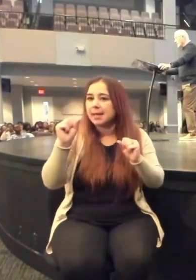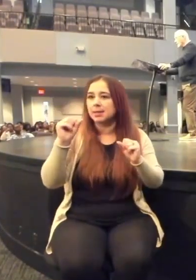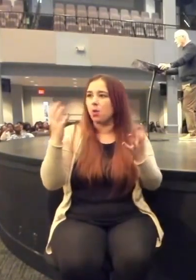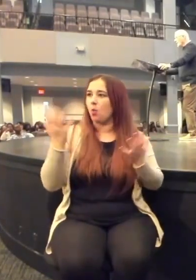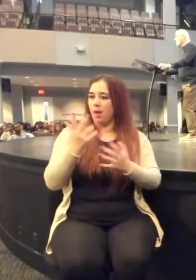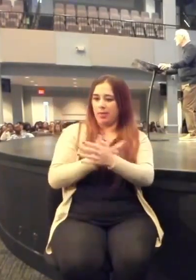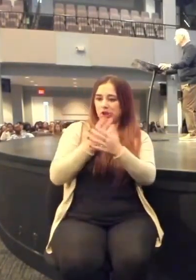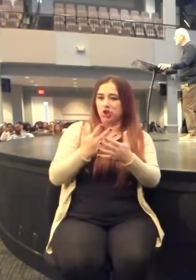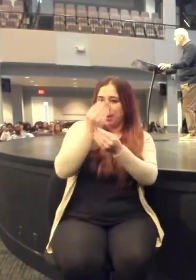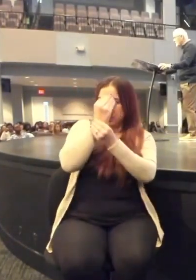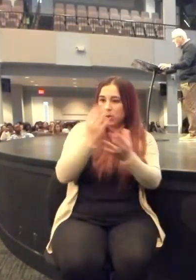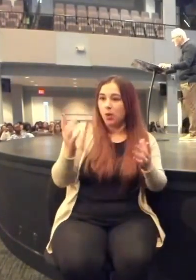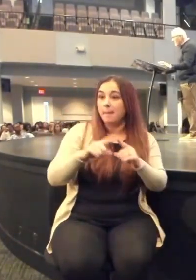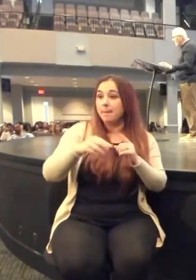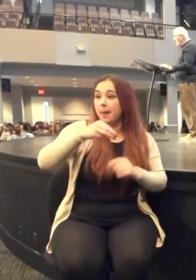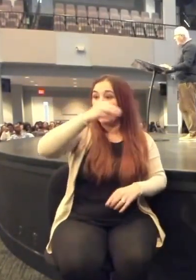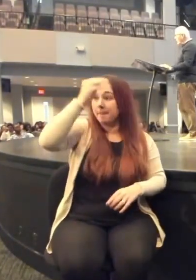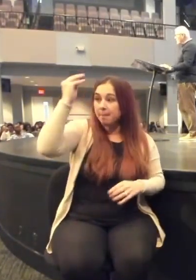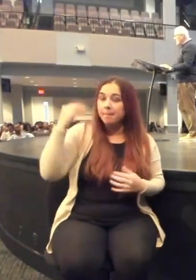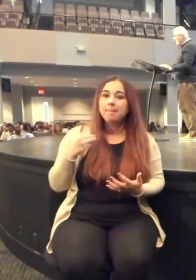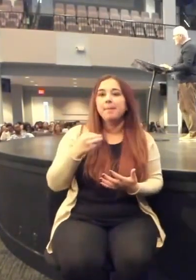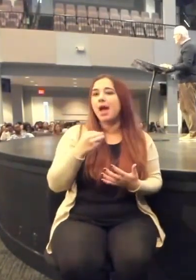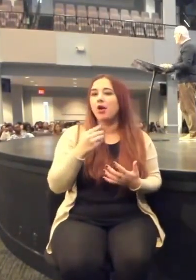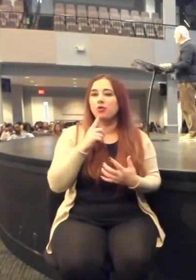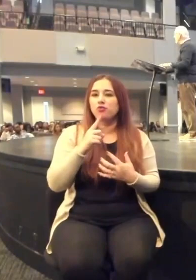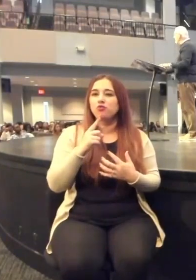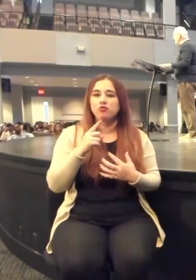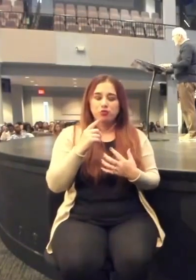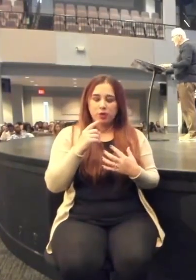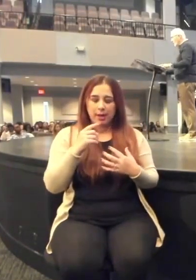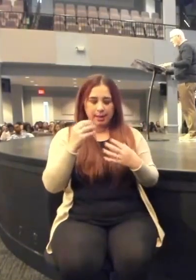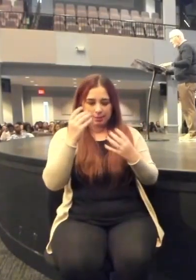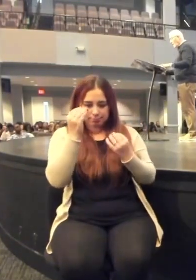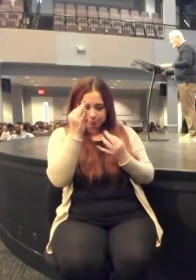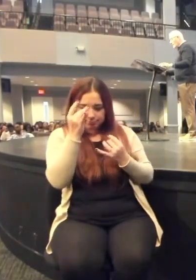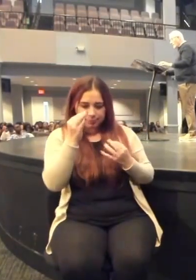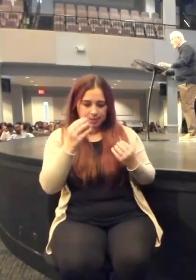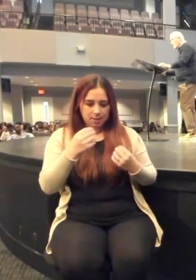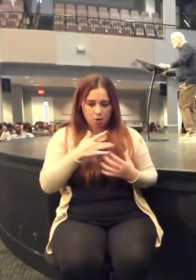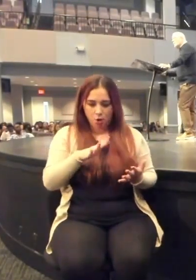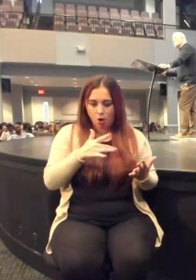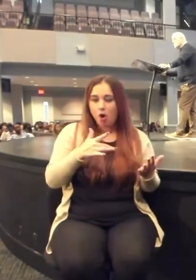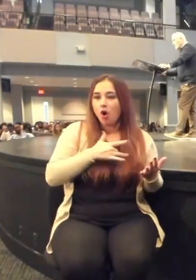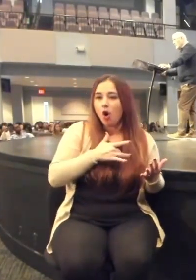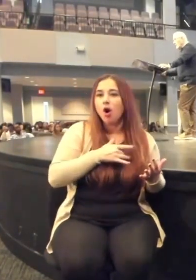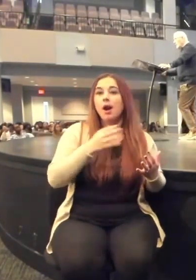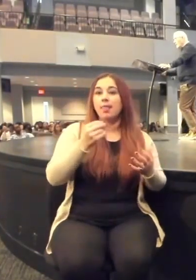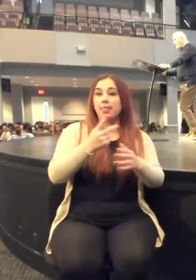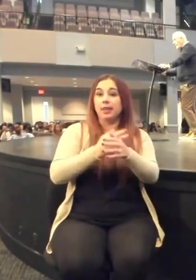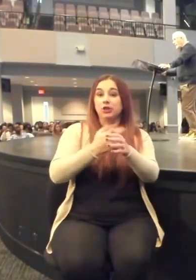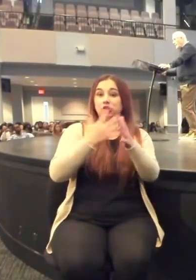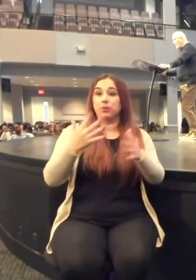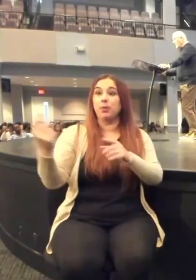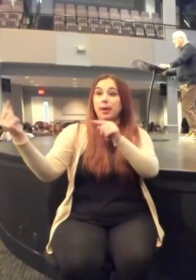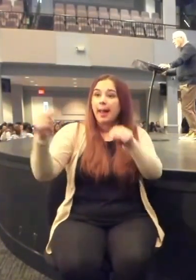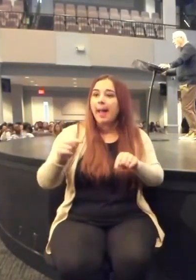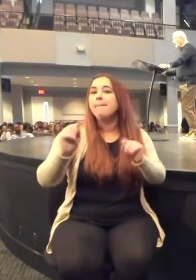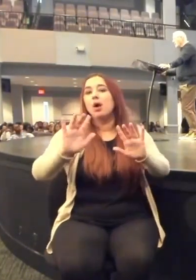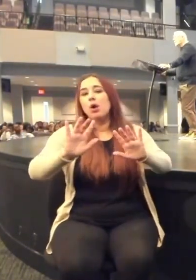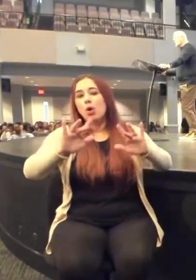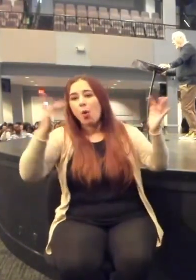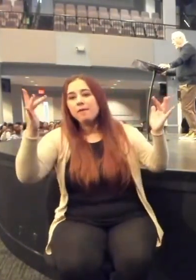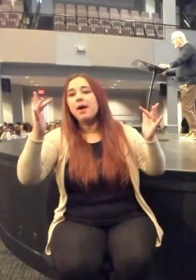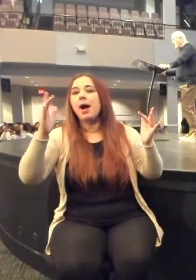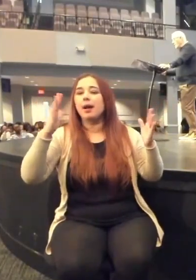to them. But Mary treasured up all these things and pondered them in her heart. The shepherds returned, glorifying and praising